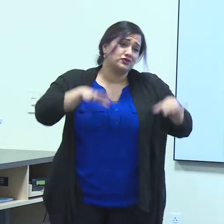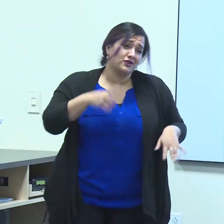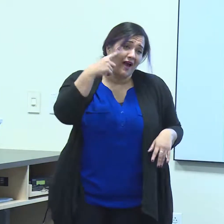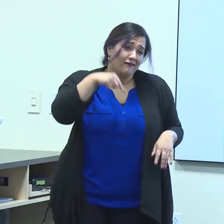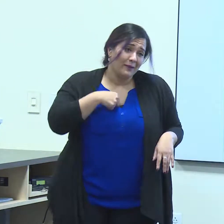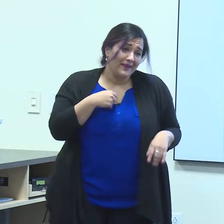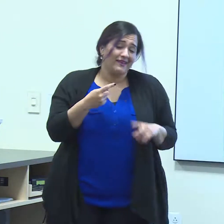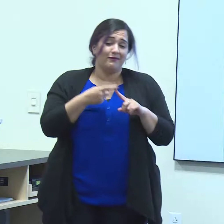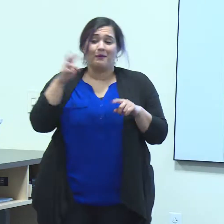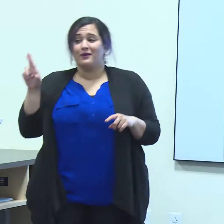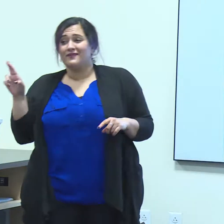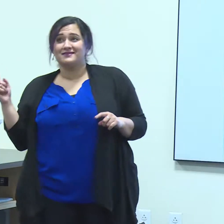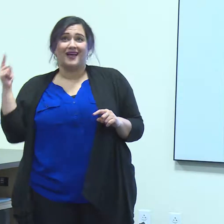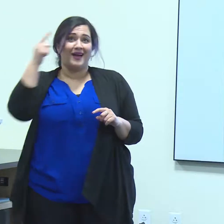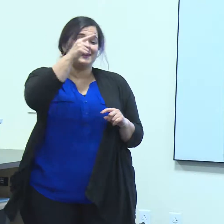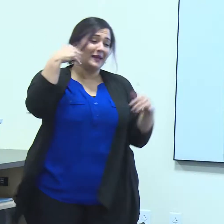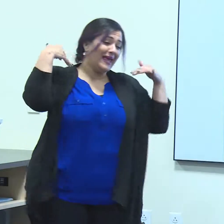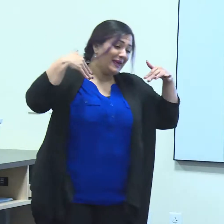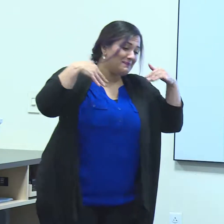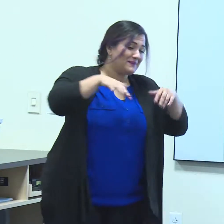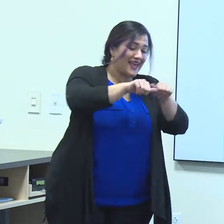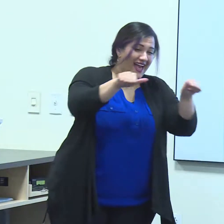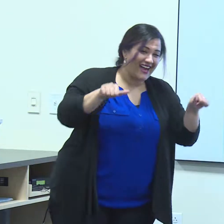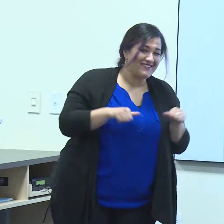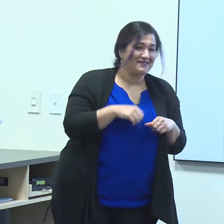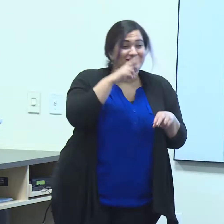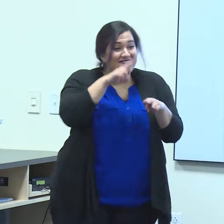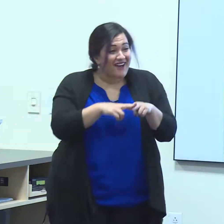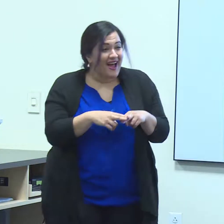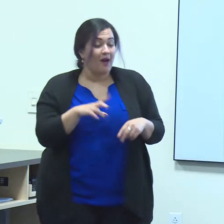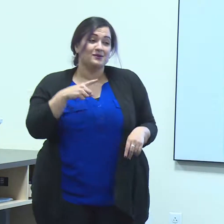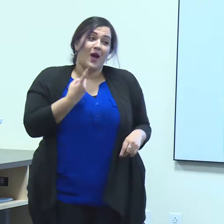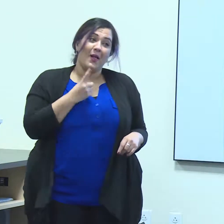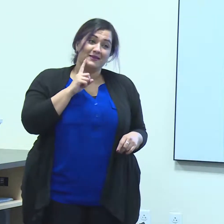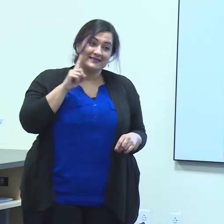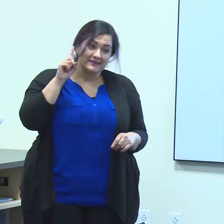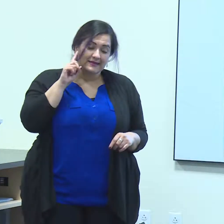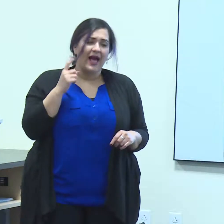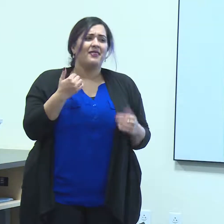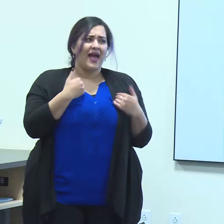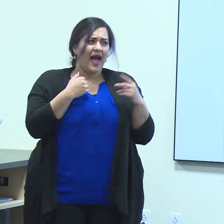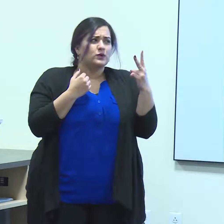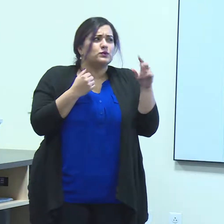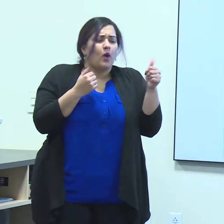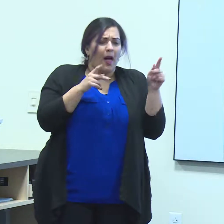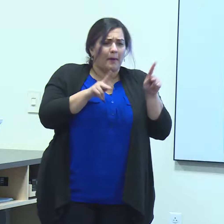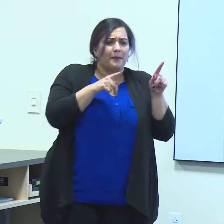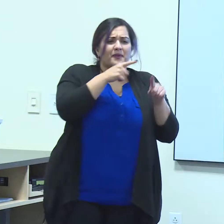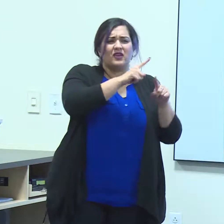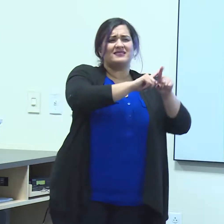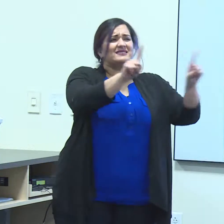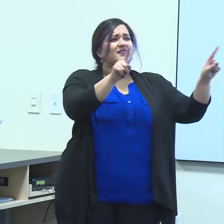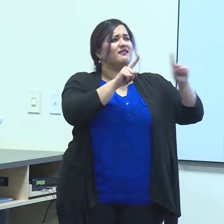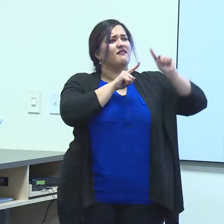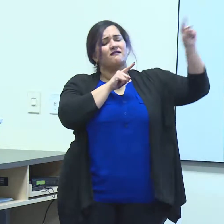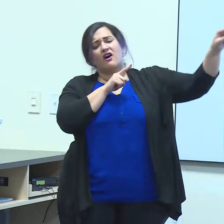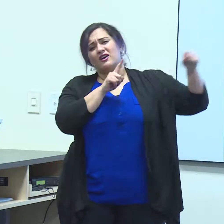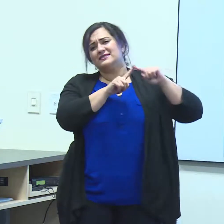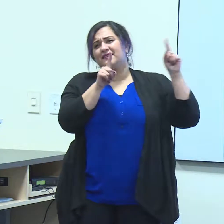UC Berkeley was culture shock for me, from more of a hippie area. And then there were other people that were in